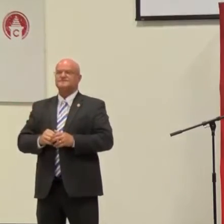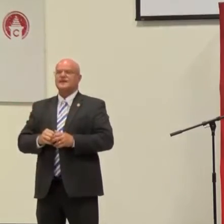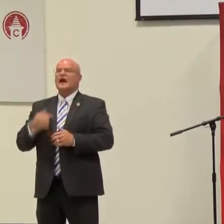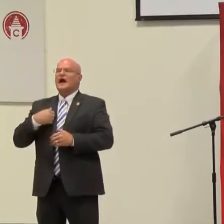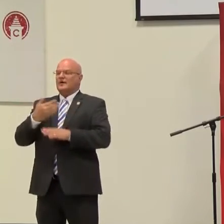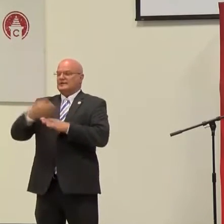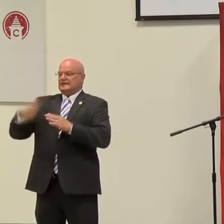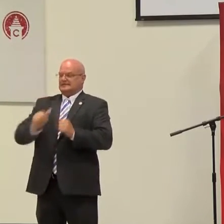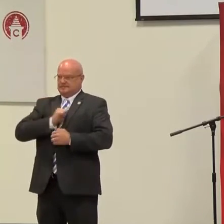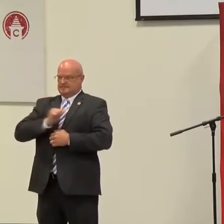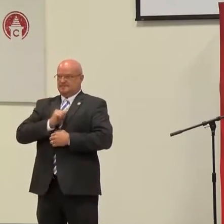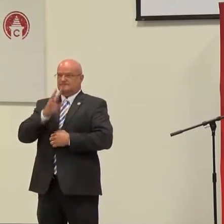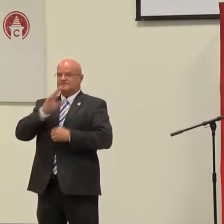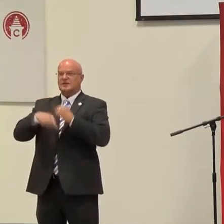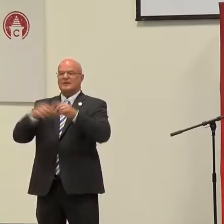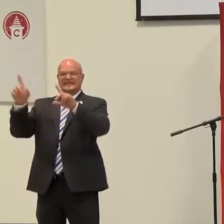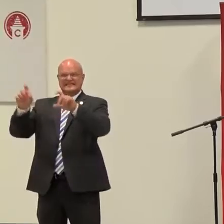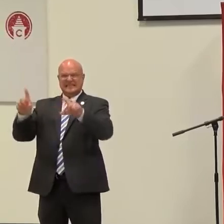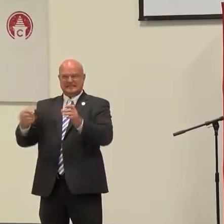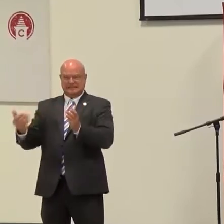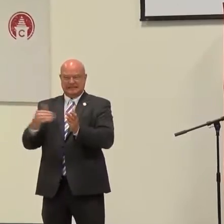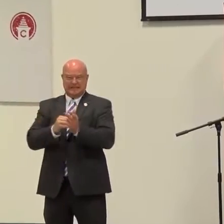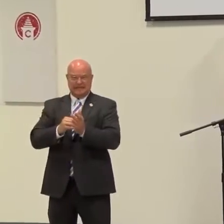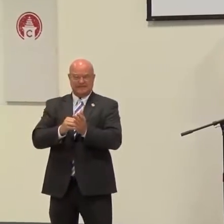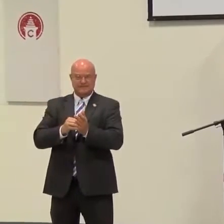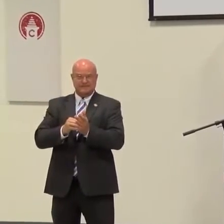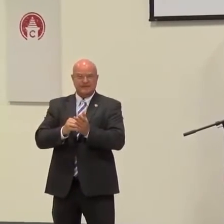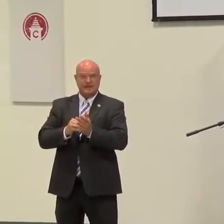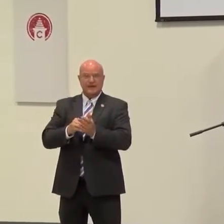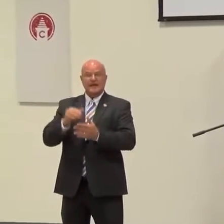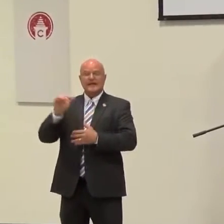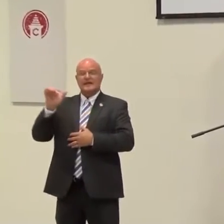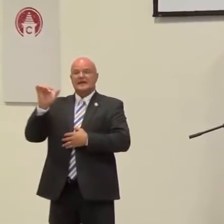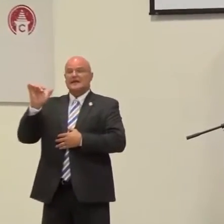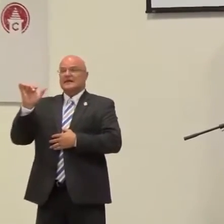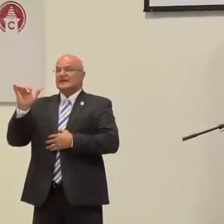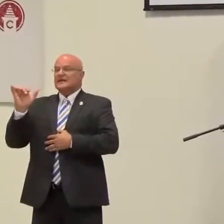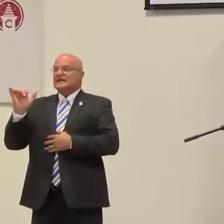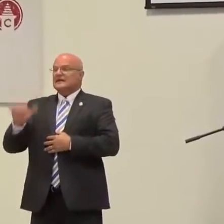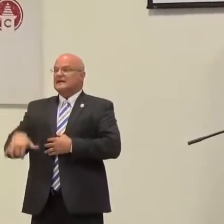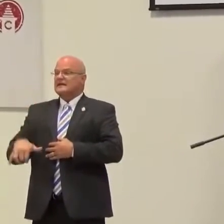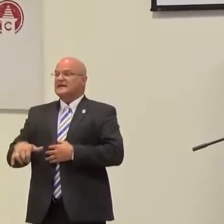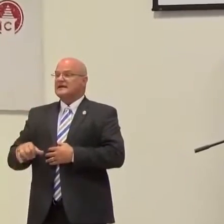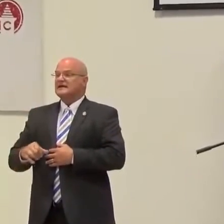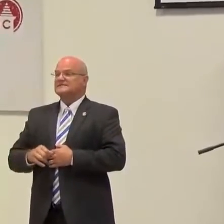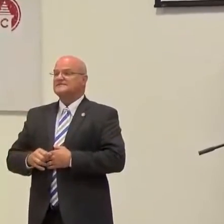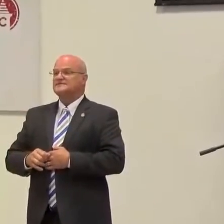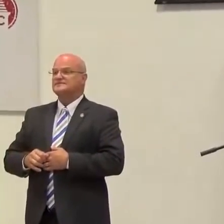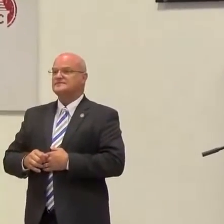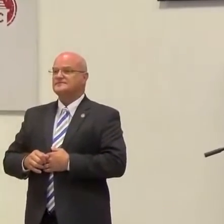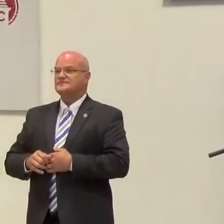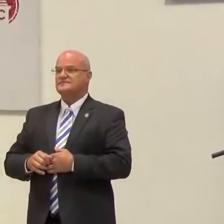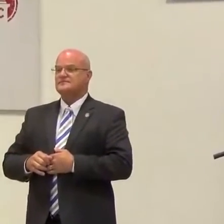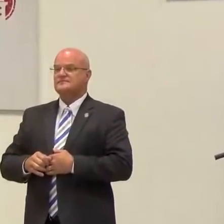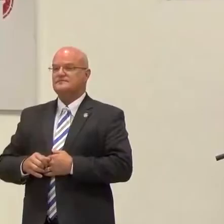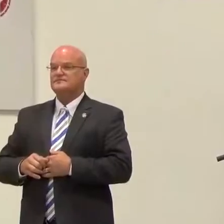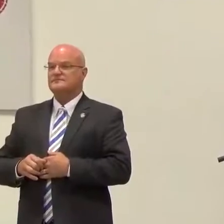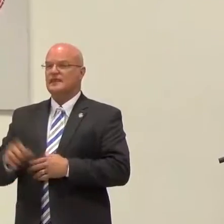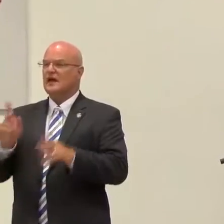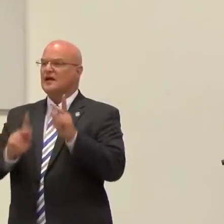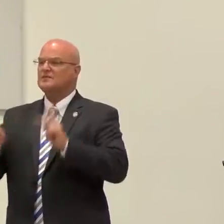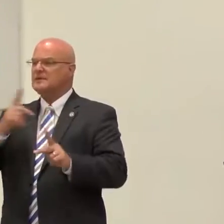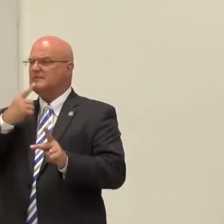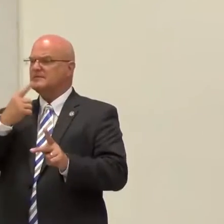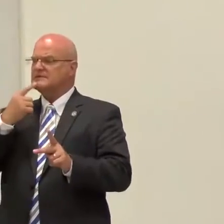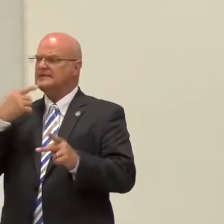to end by talking about testing again, that because many people have